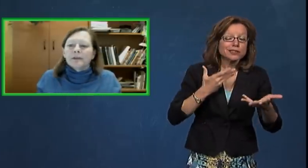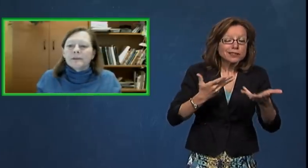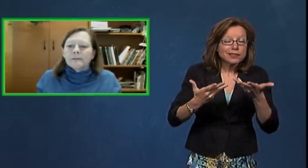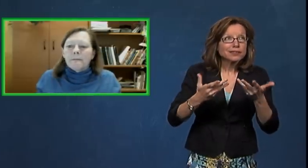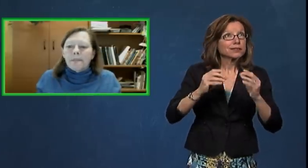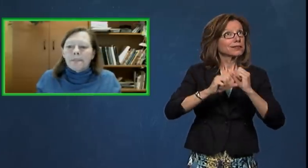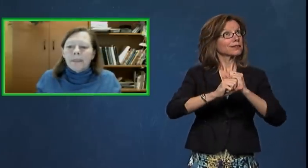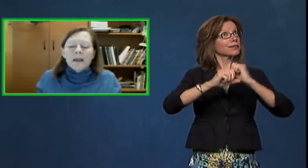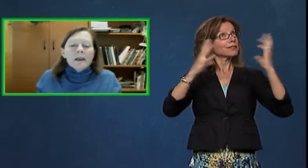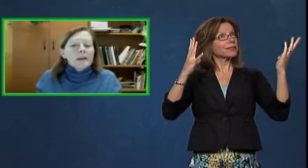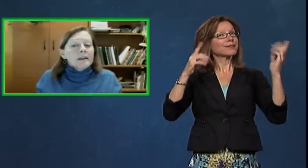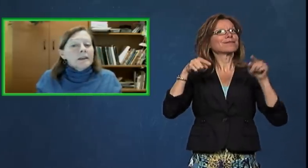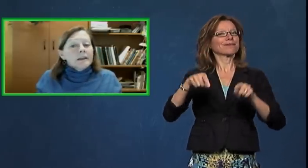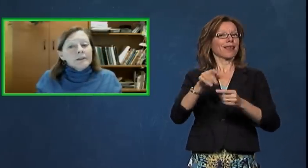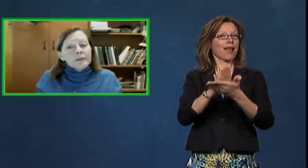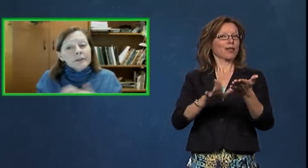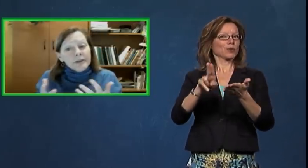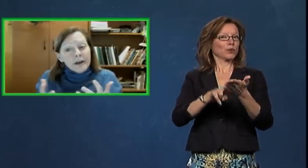environment.